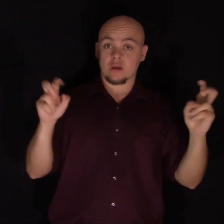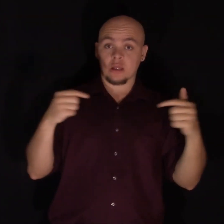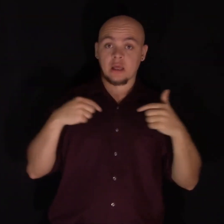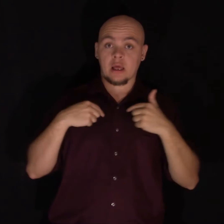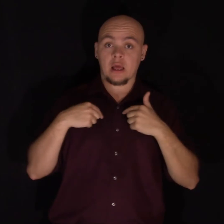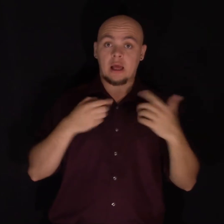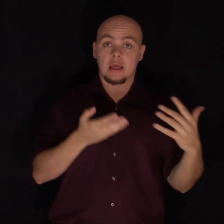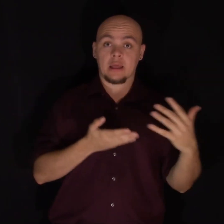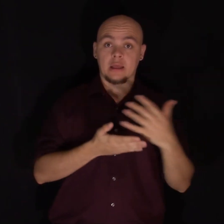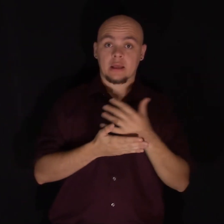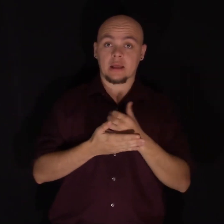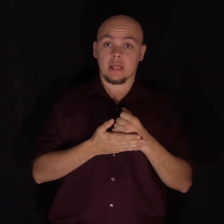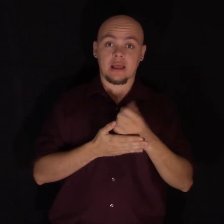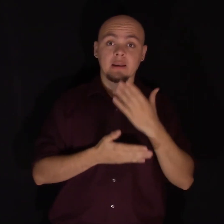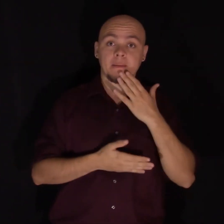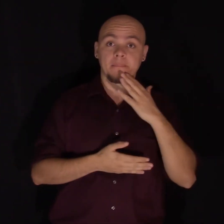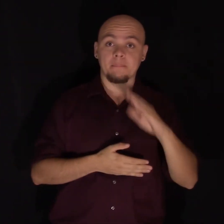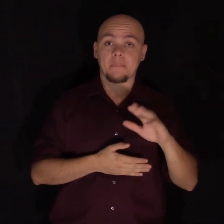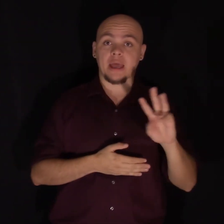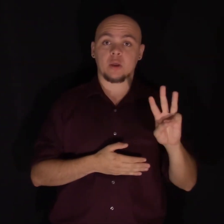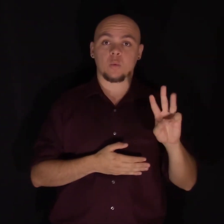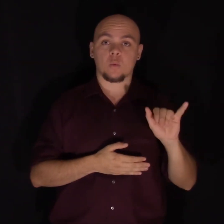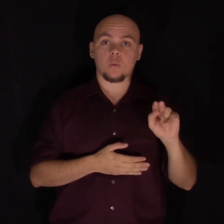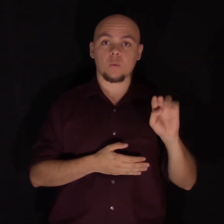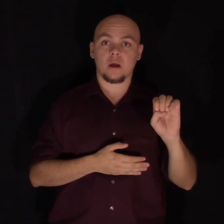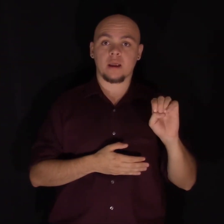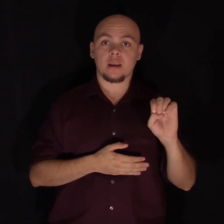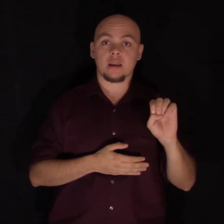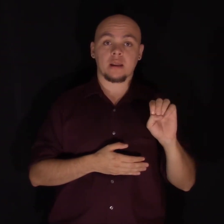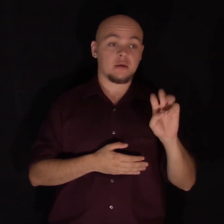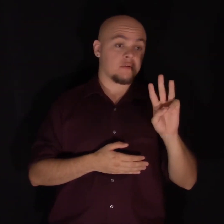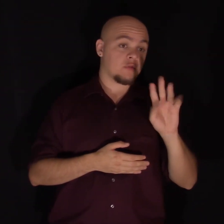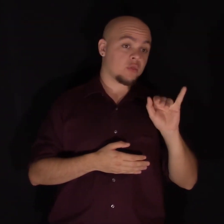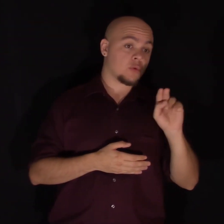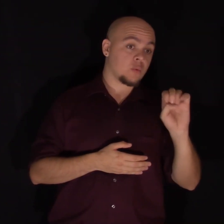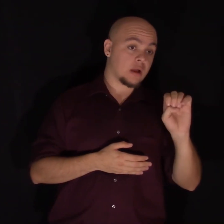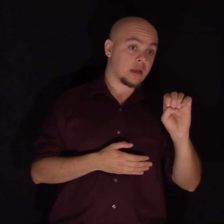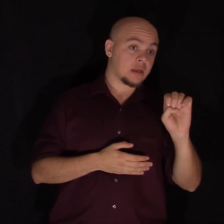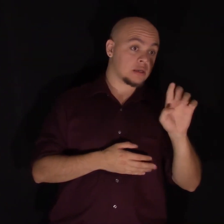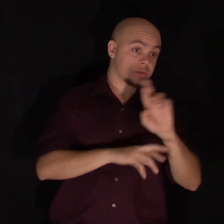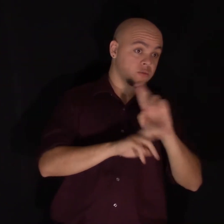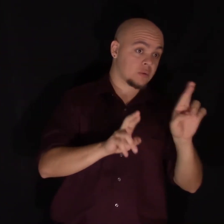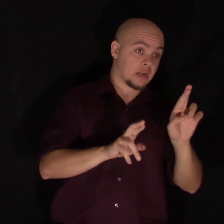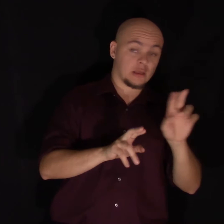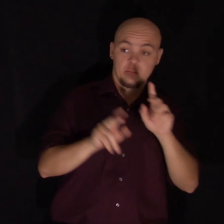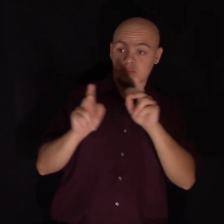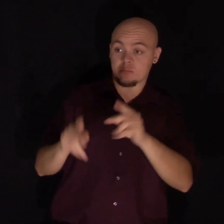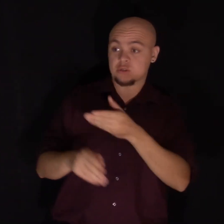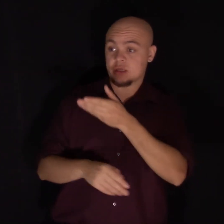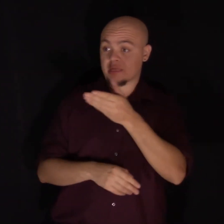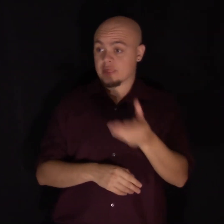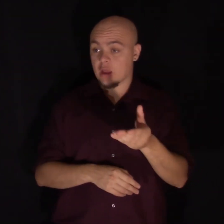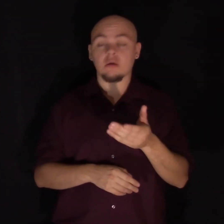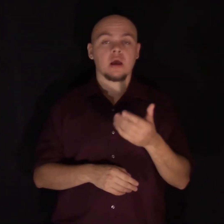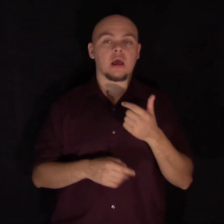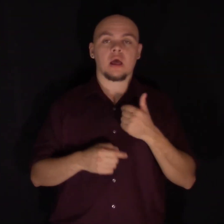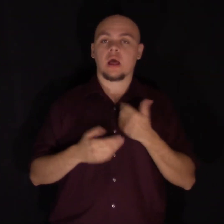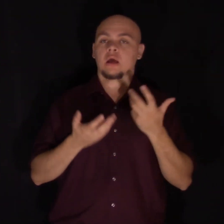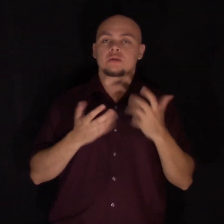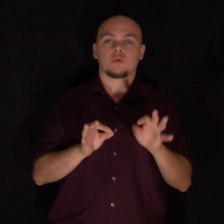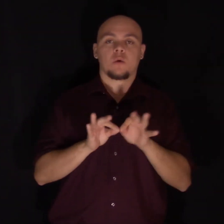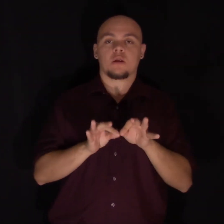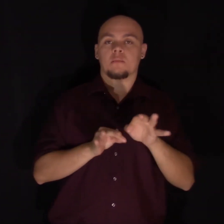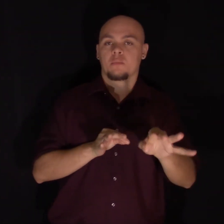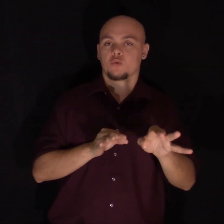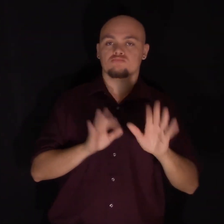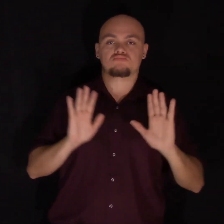collect bad wines. Because if the wine is ready and the person is there, I'm opening it. I no longer want to postpone anything in